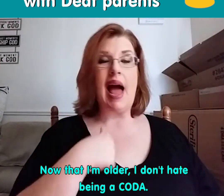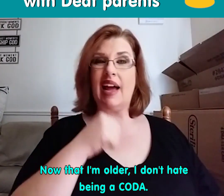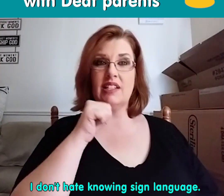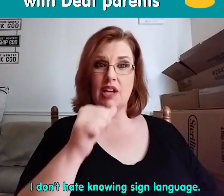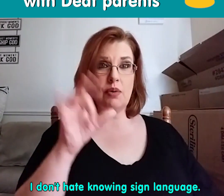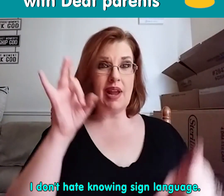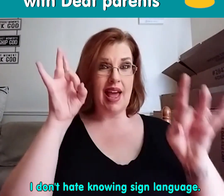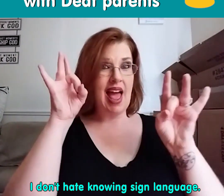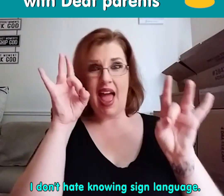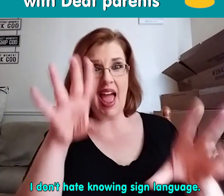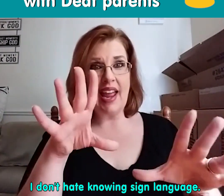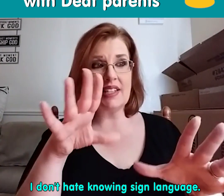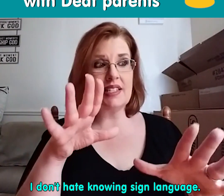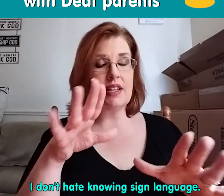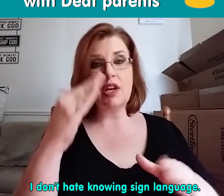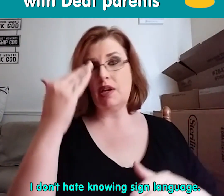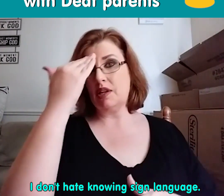For about a year,